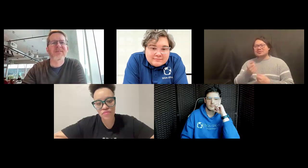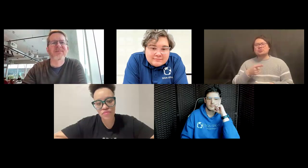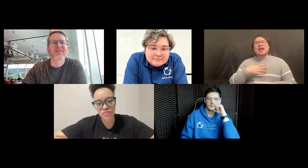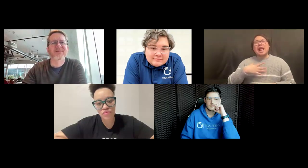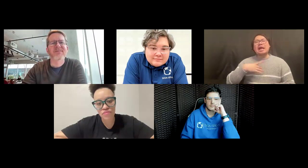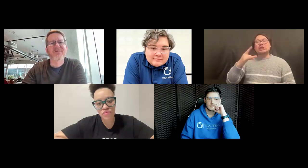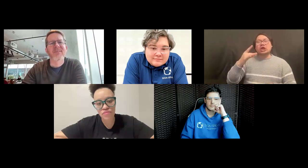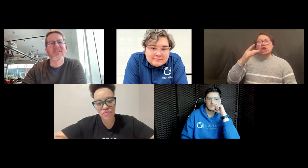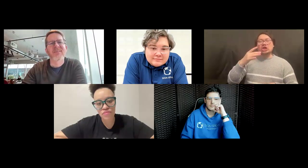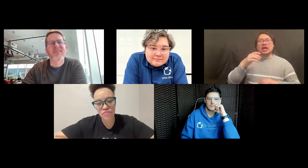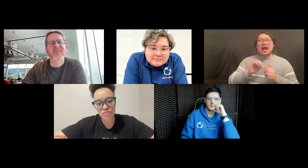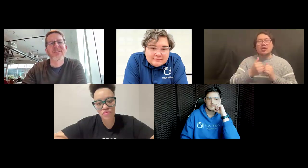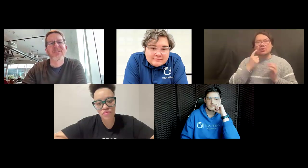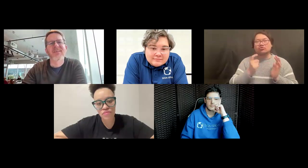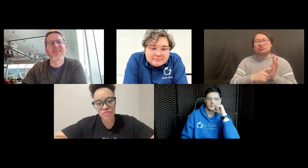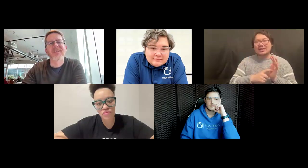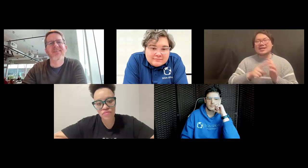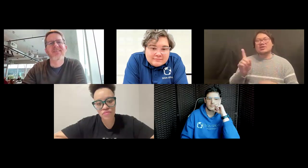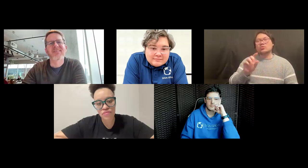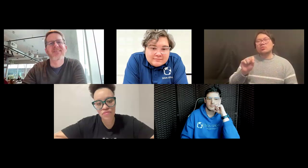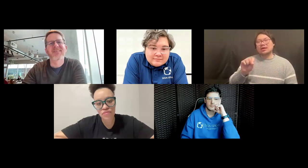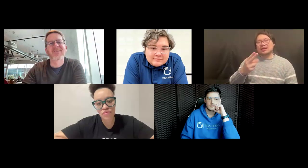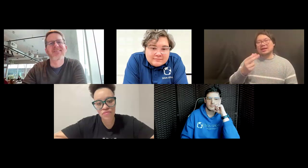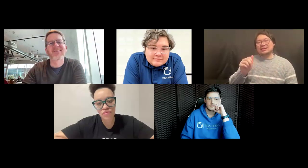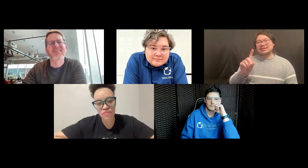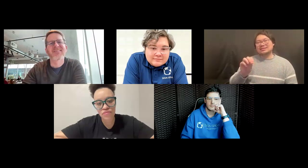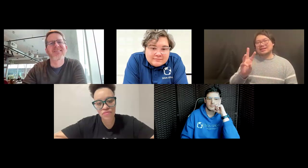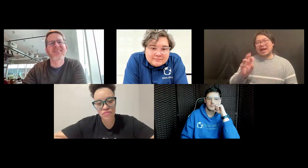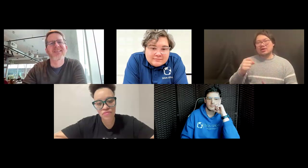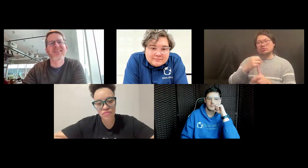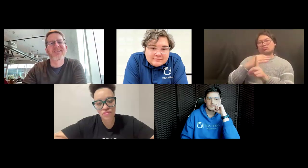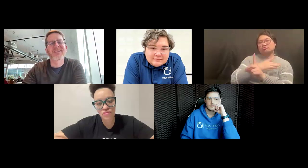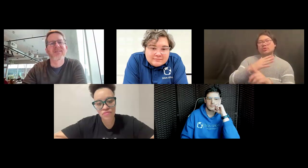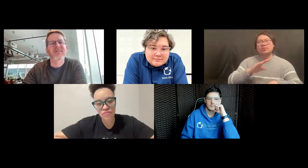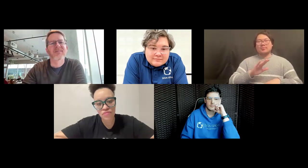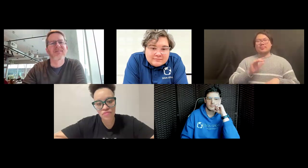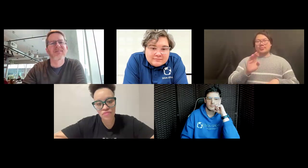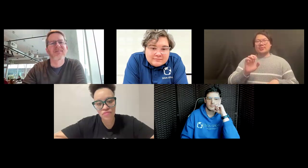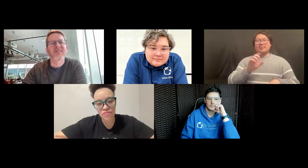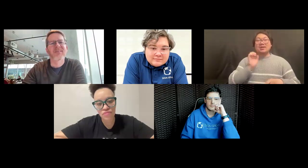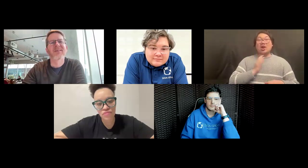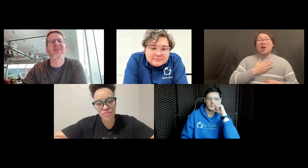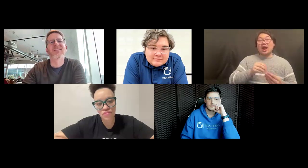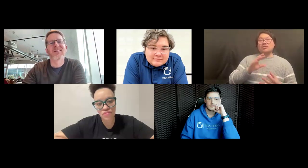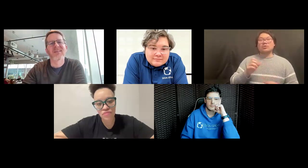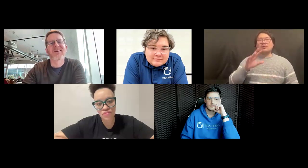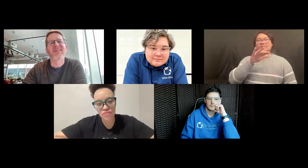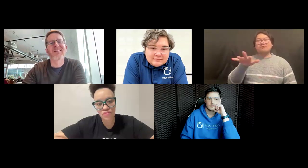our avatars, we are learning a lot through that as well. And it's learning to recognize where like shadows should